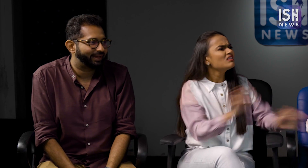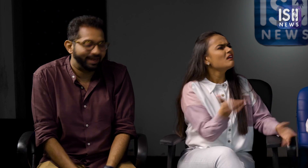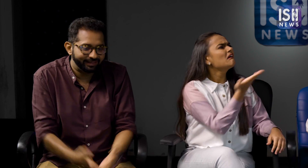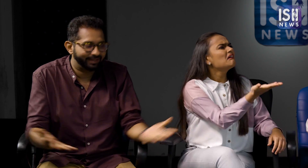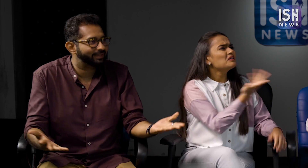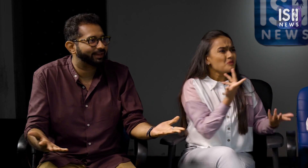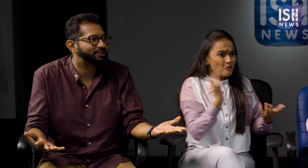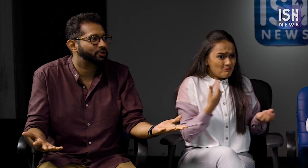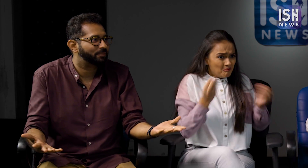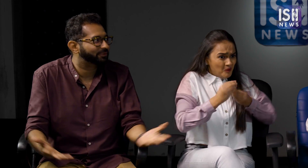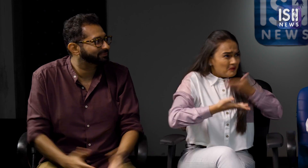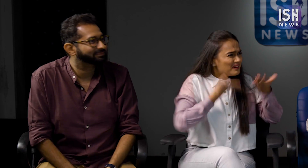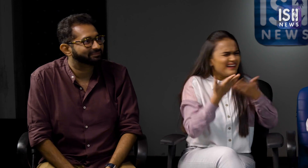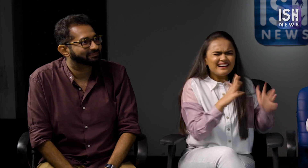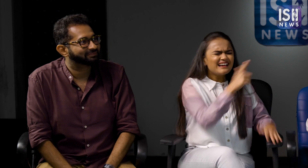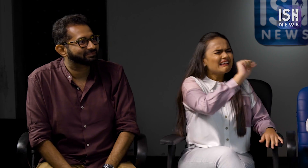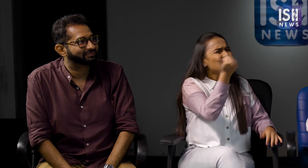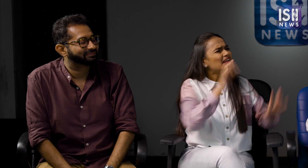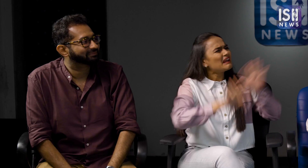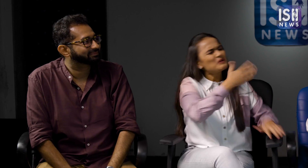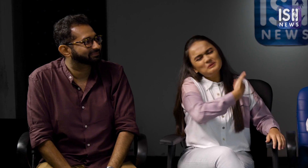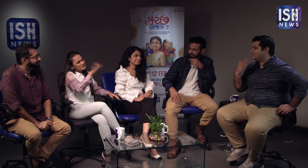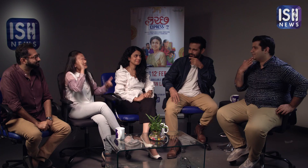so anything can stop you.